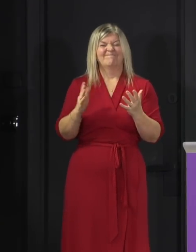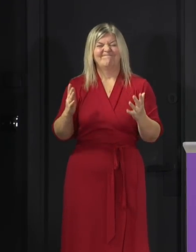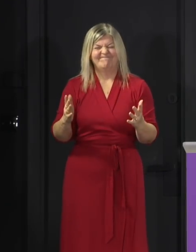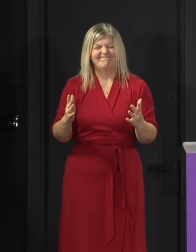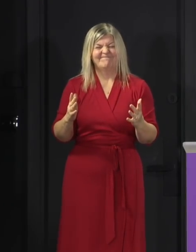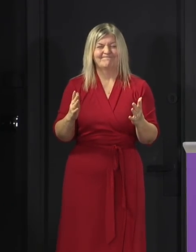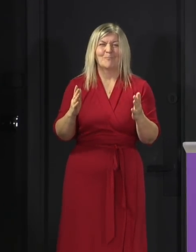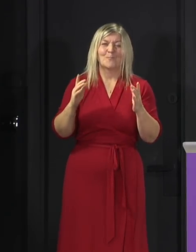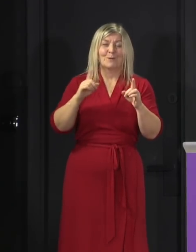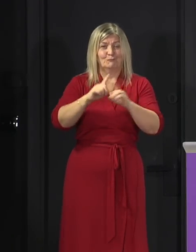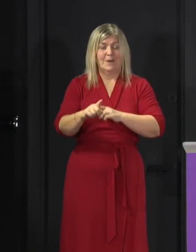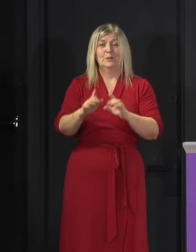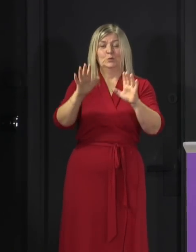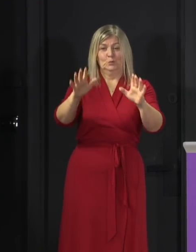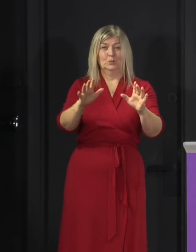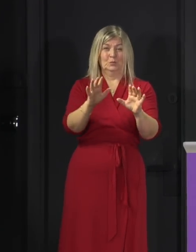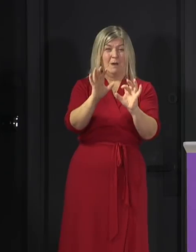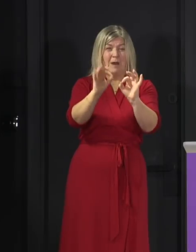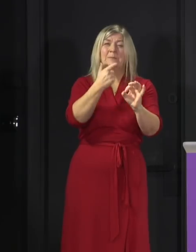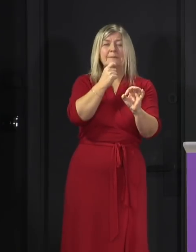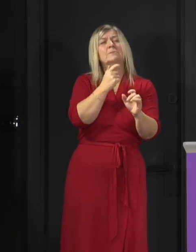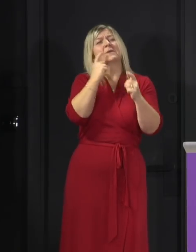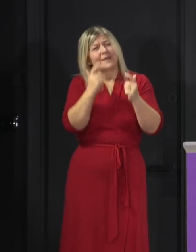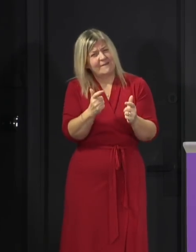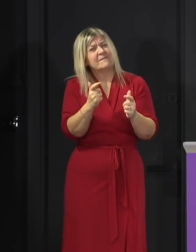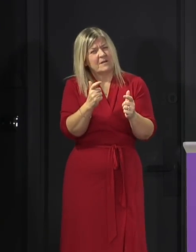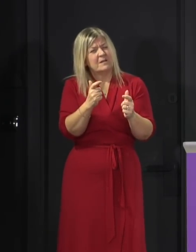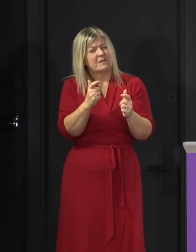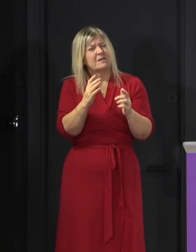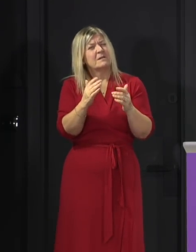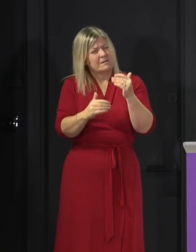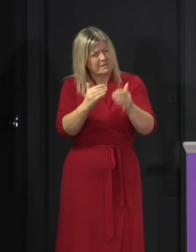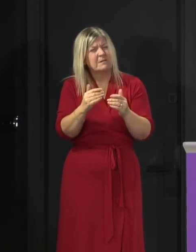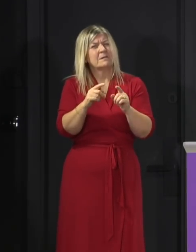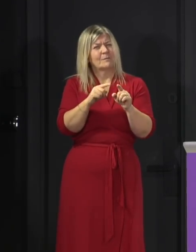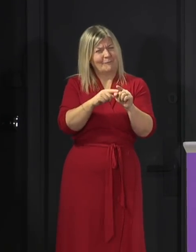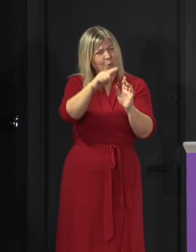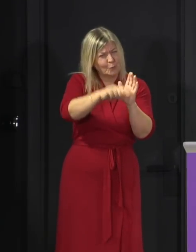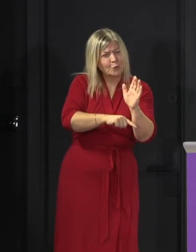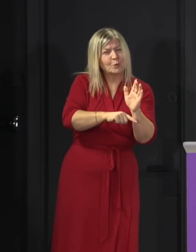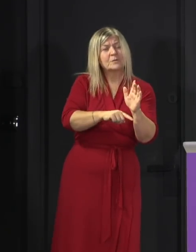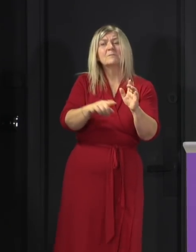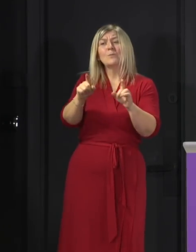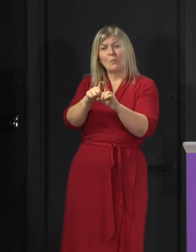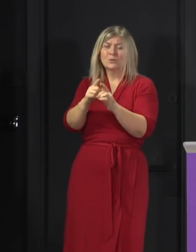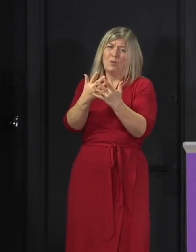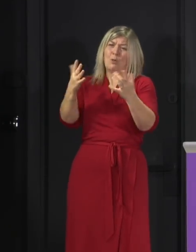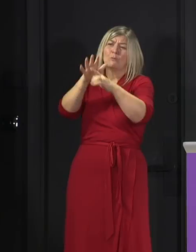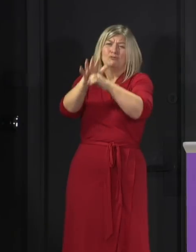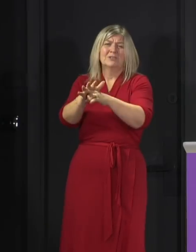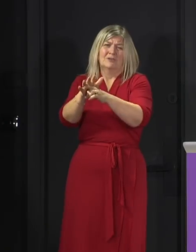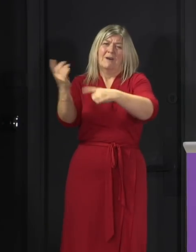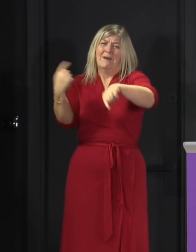determination to persuade people to limit interactions as much as possible with a pragmatism about the pressures that Christmas presents to